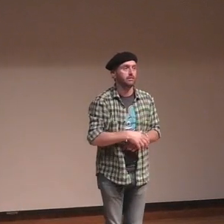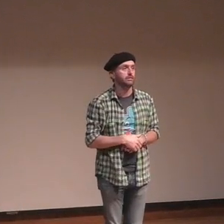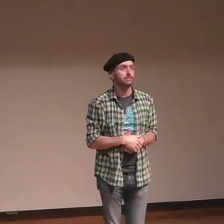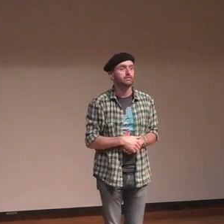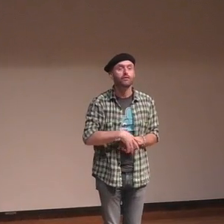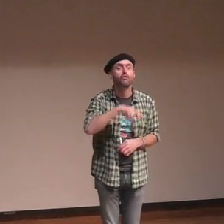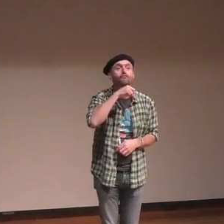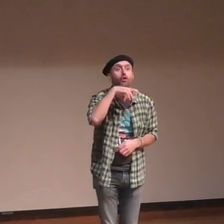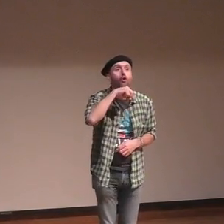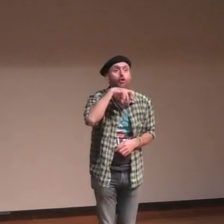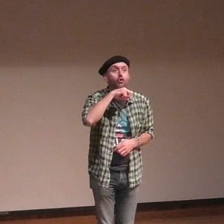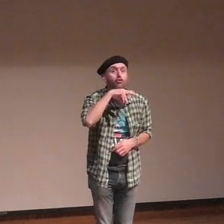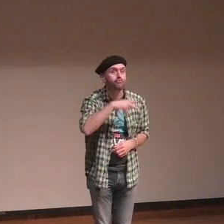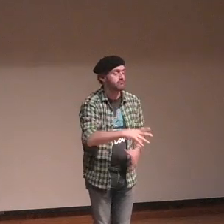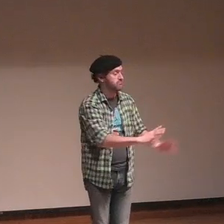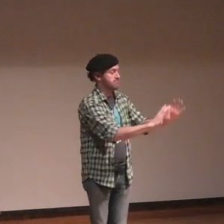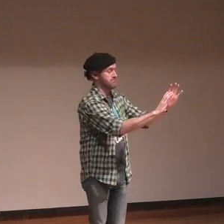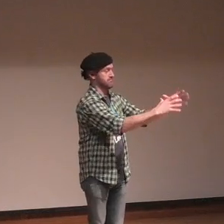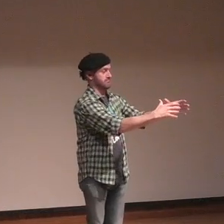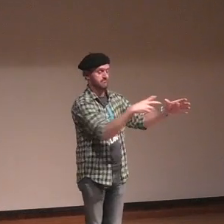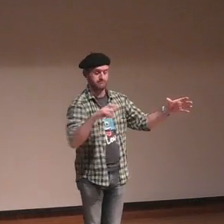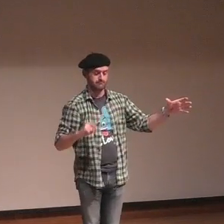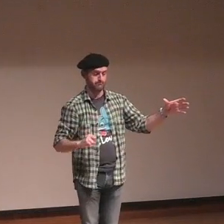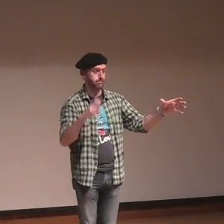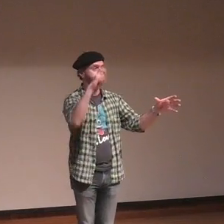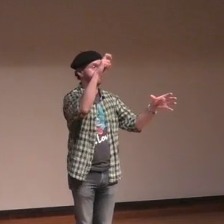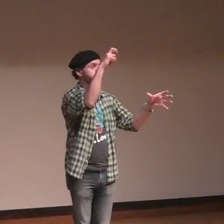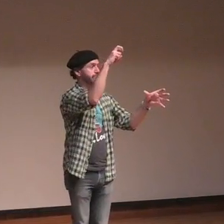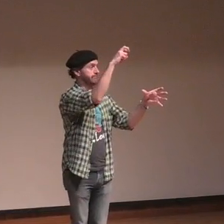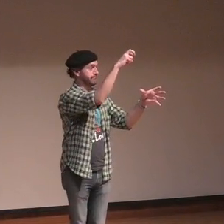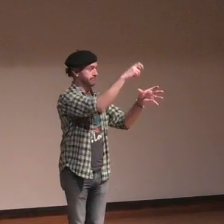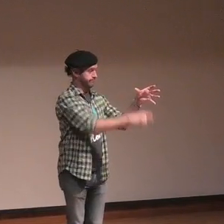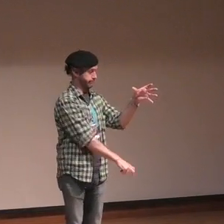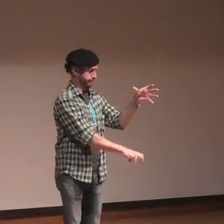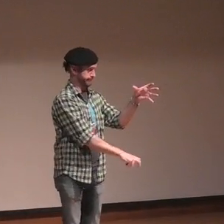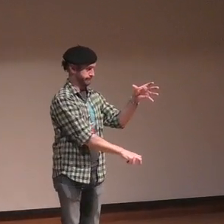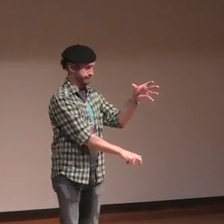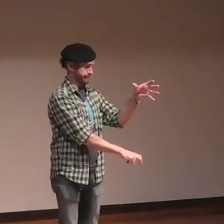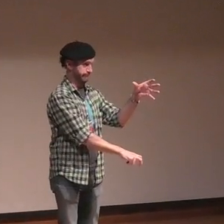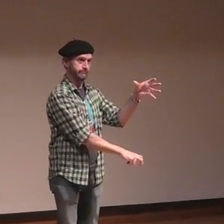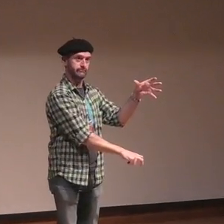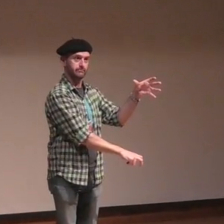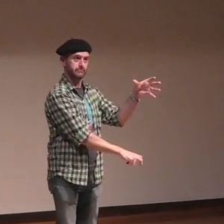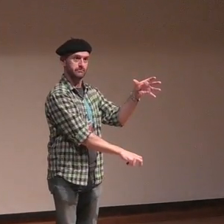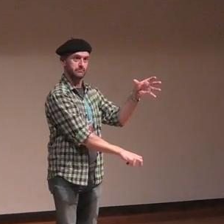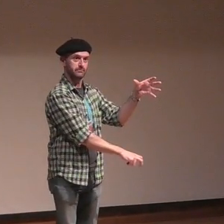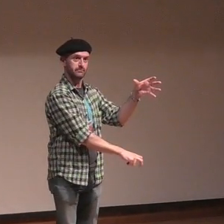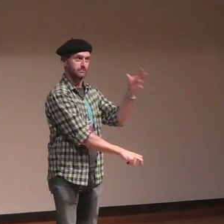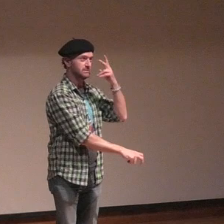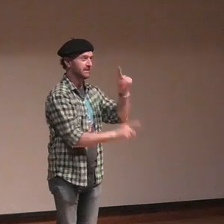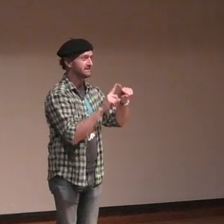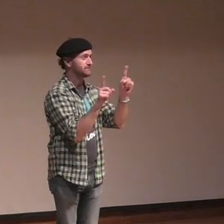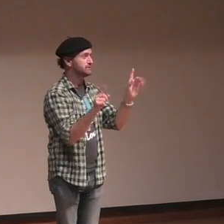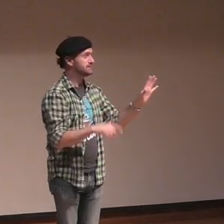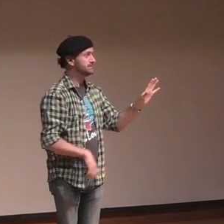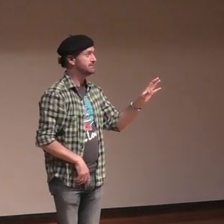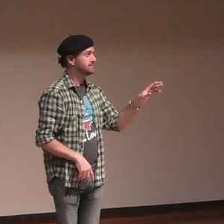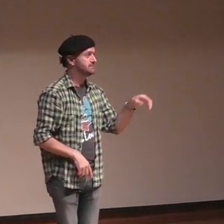In ASL, you sign the frog, and you put the well, and the frog jumps into the well. Can you see the